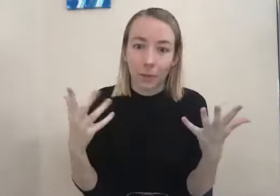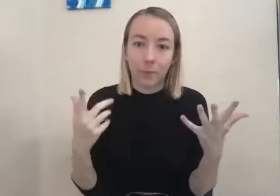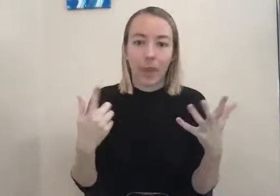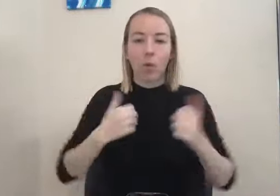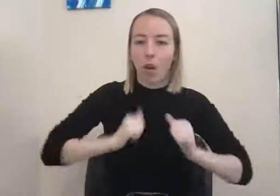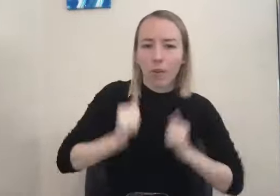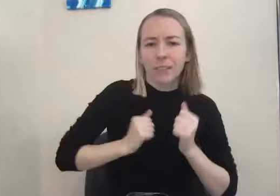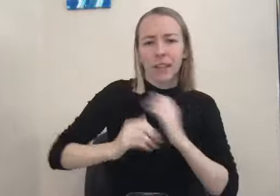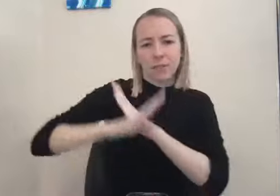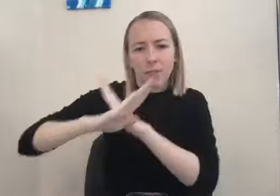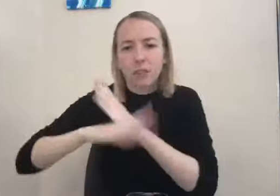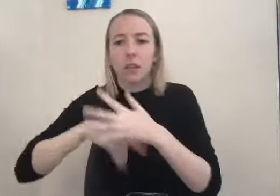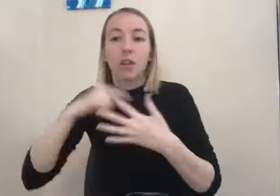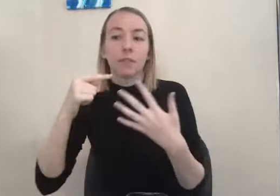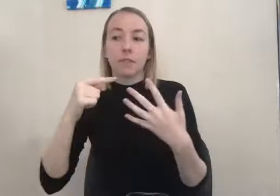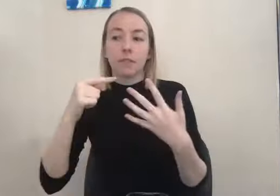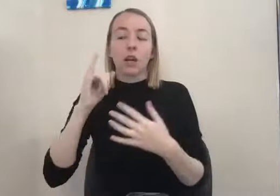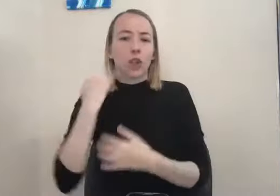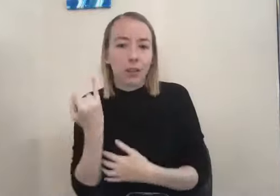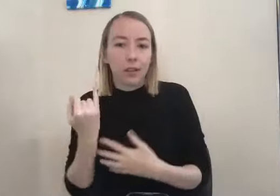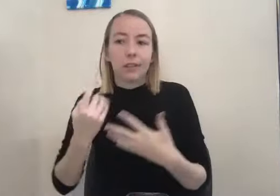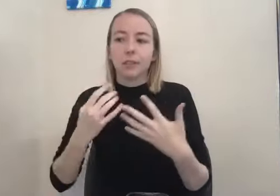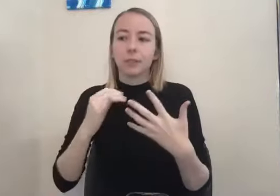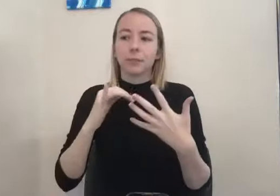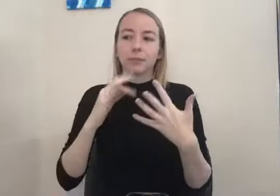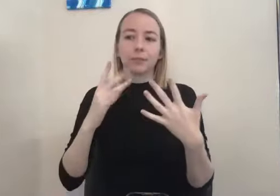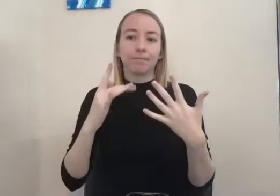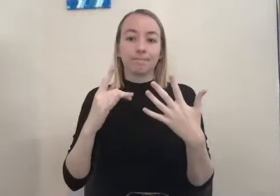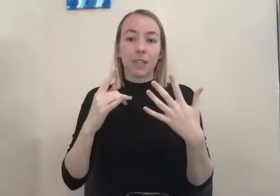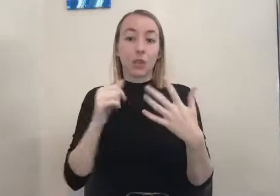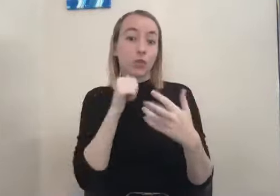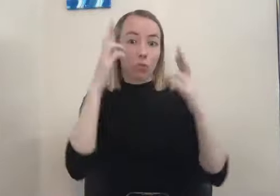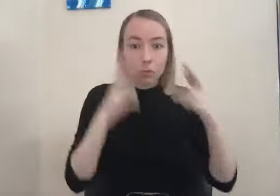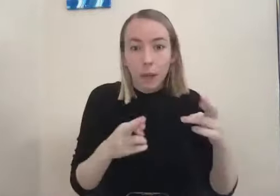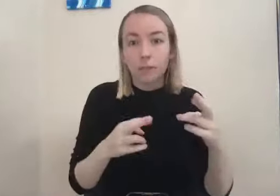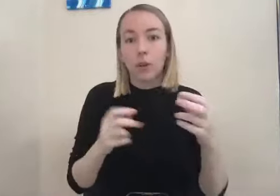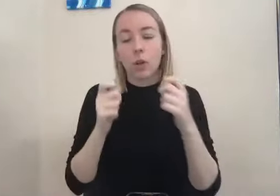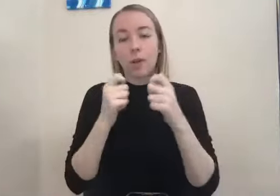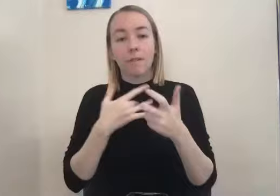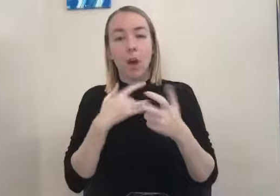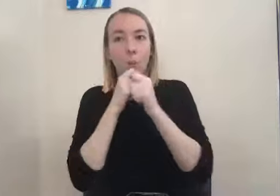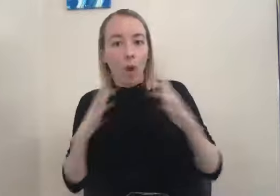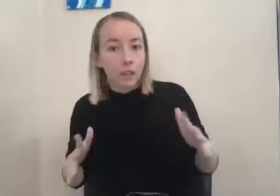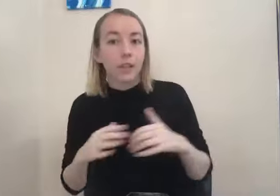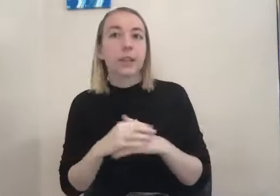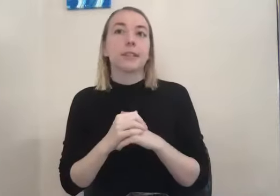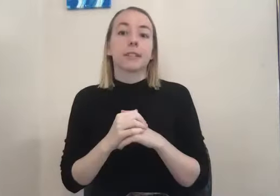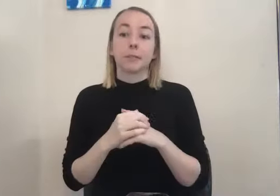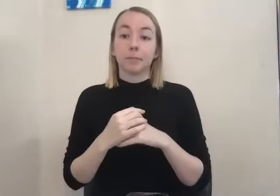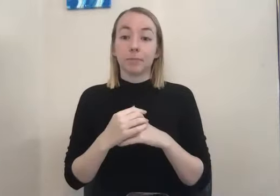was the biggest self-seeker. I thought I was Mrs. Independent and I was self-seeking everywhere. My people-pleasing,